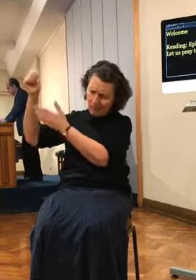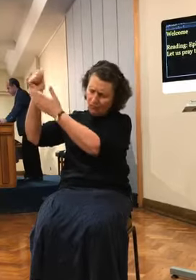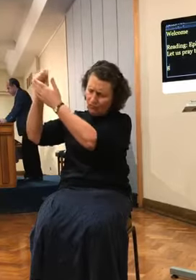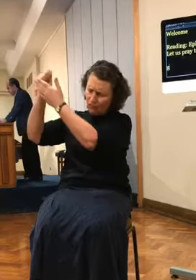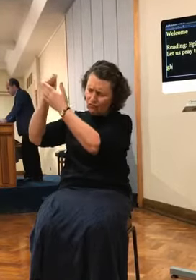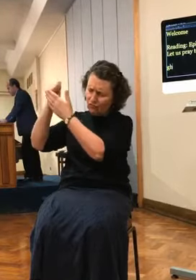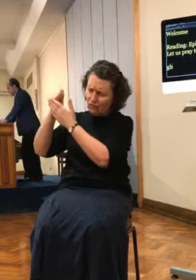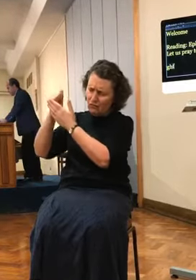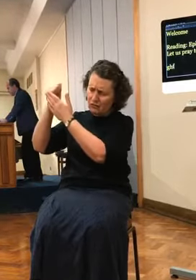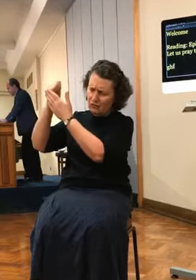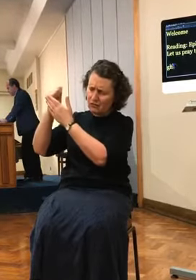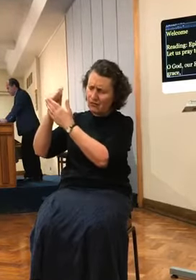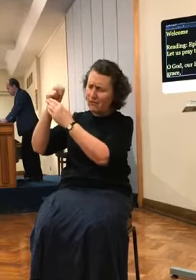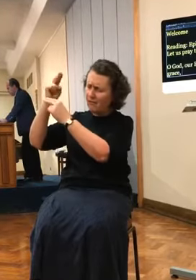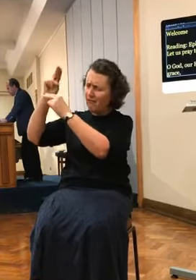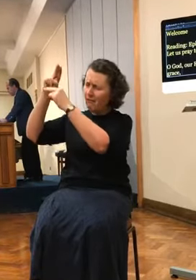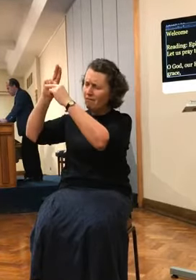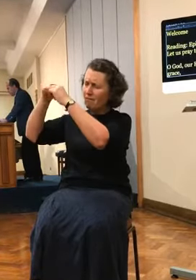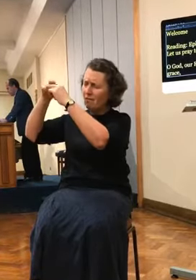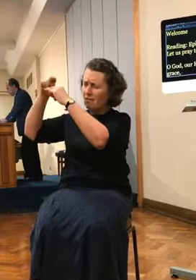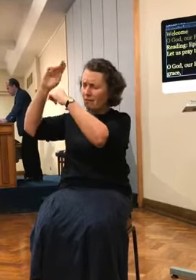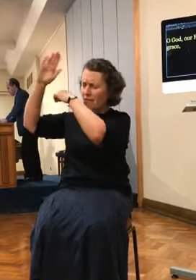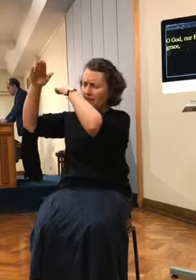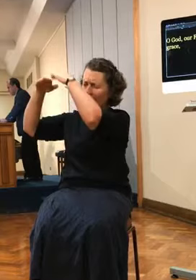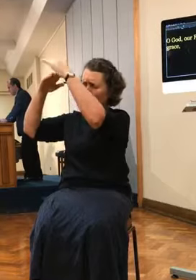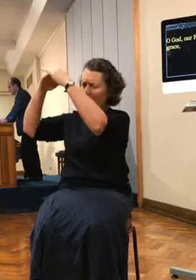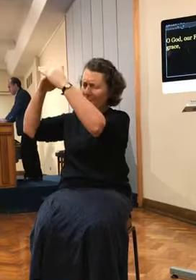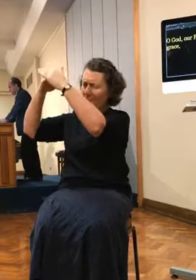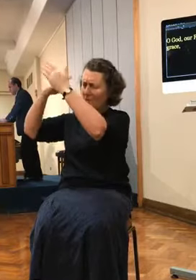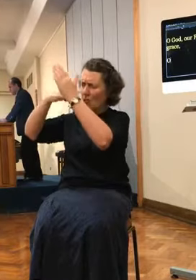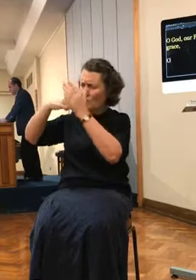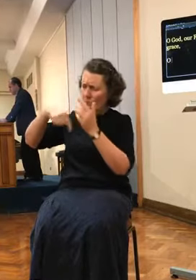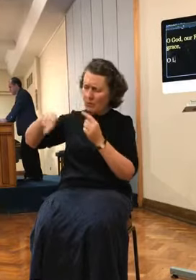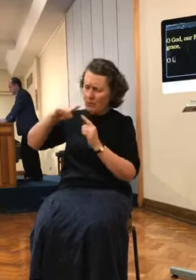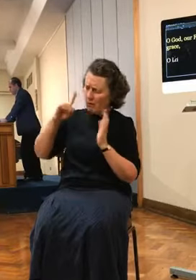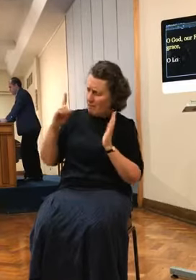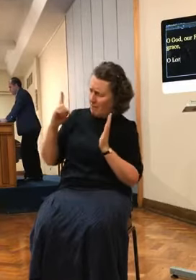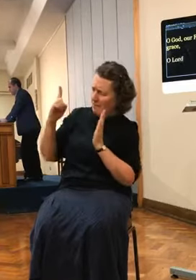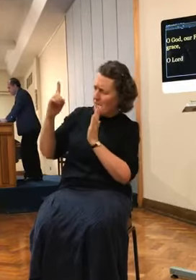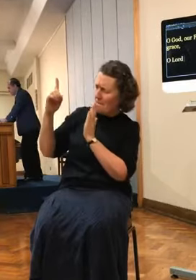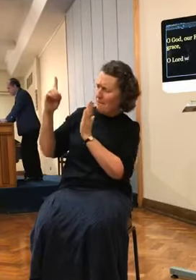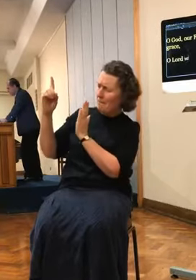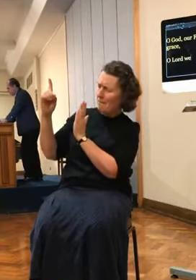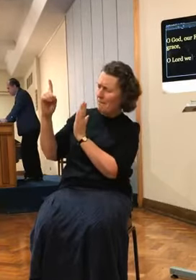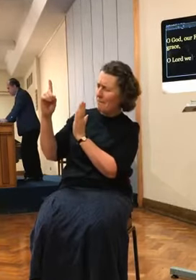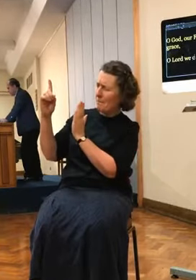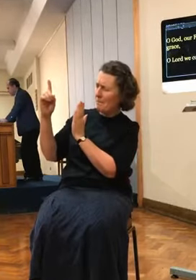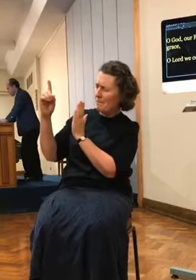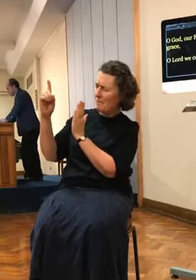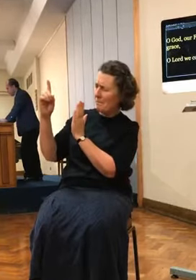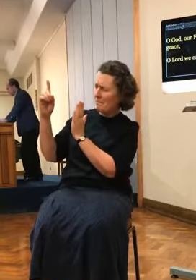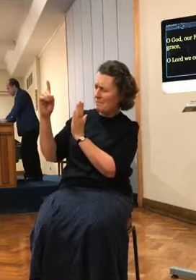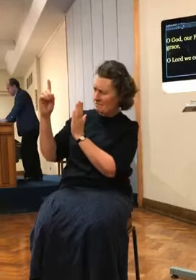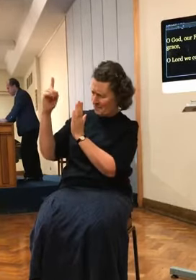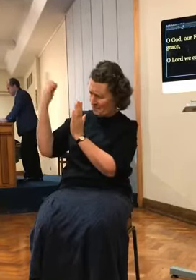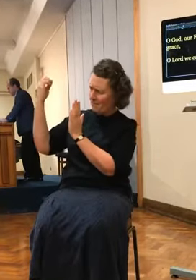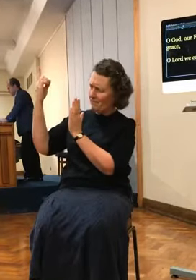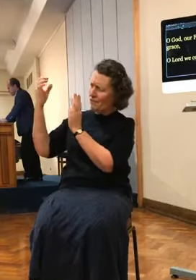Heavenly Father, O Lord, we come before thee again. Thou art God over